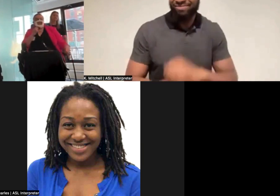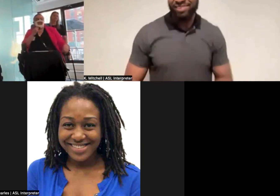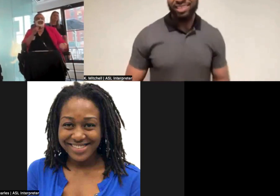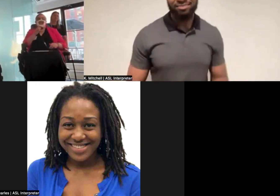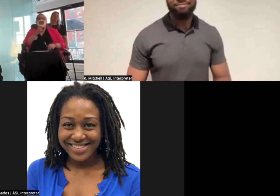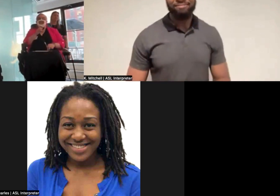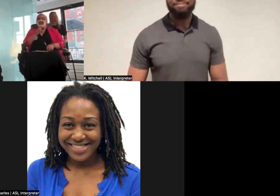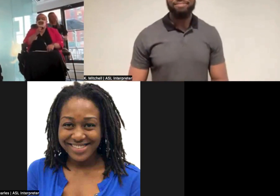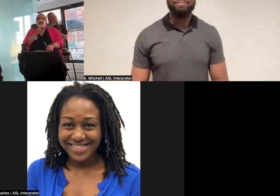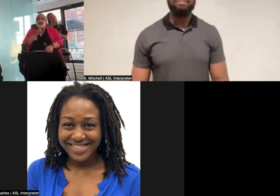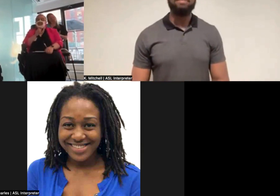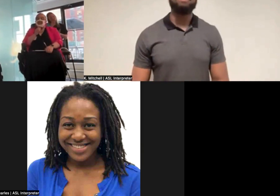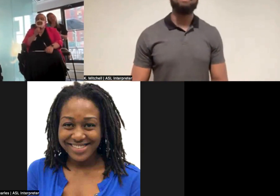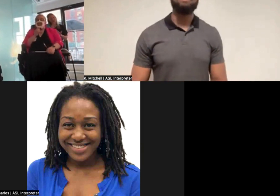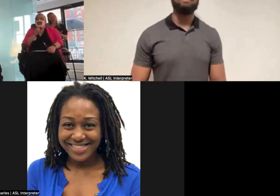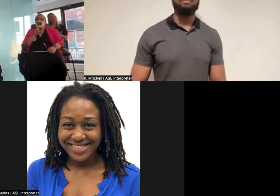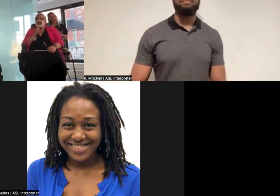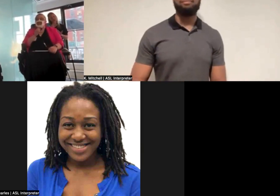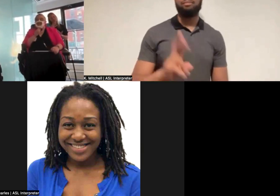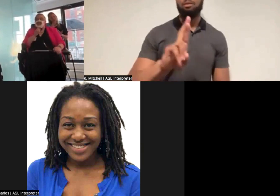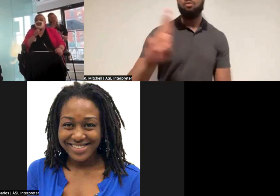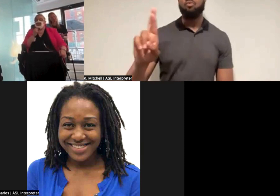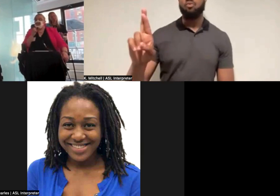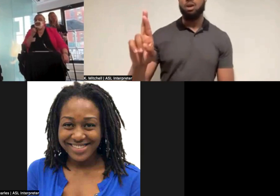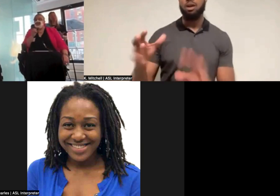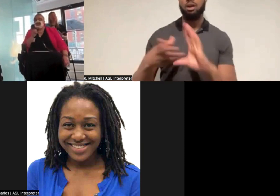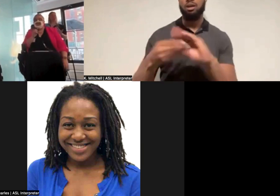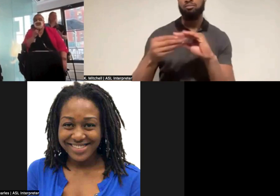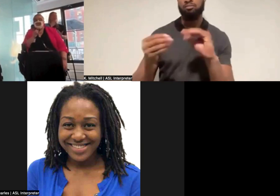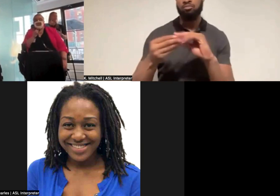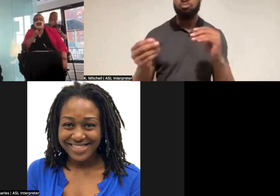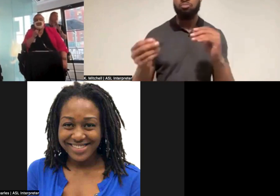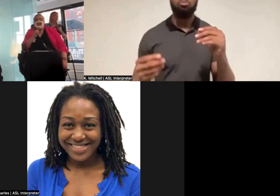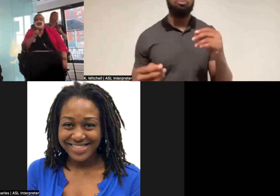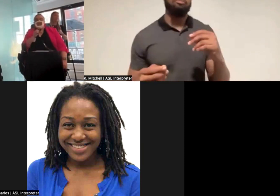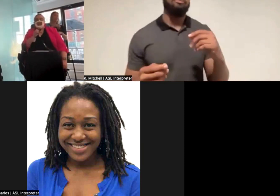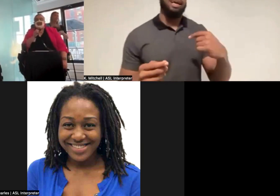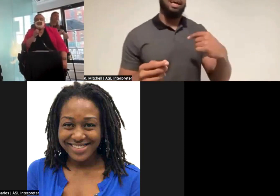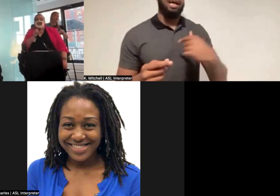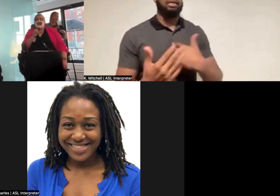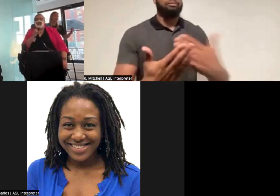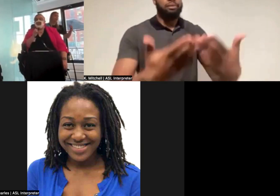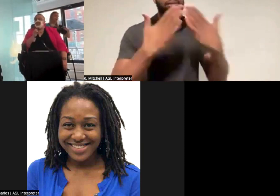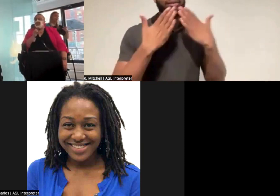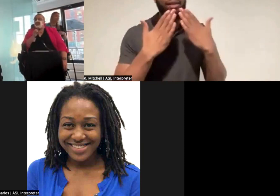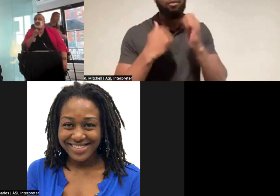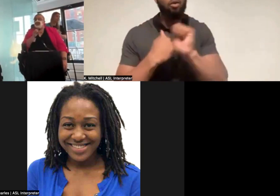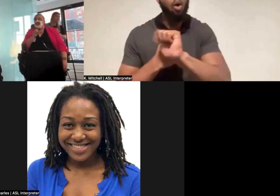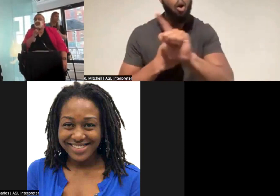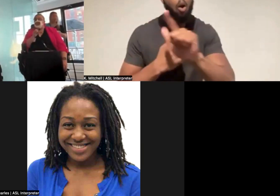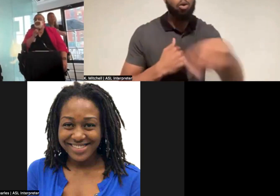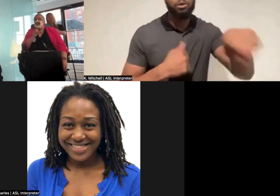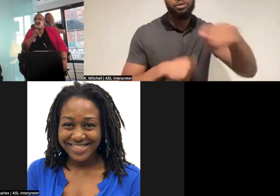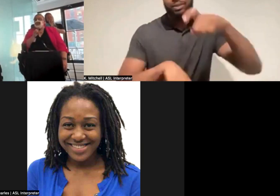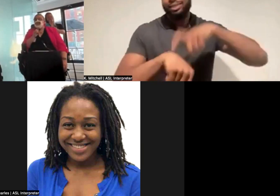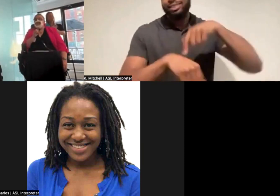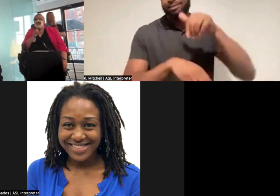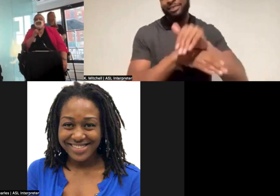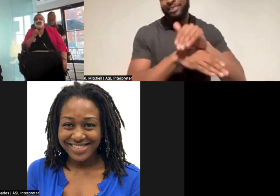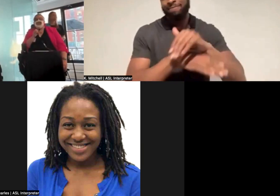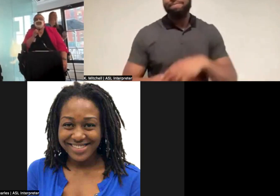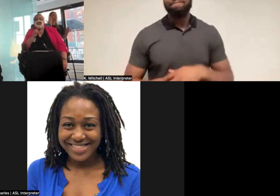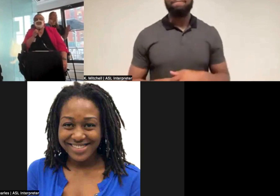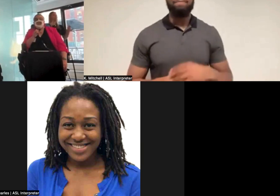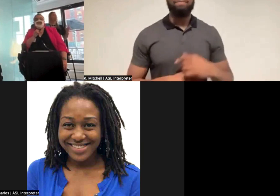Thank you. Well, I am so grateful for everybody's time tonight. I hope that this gives